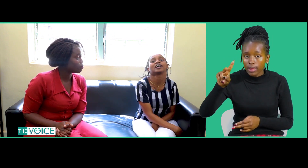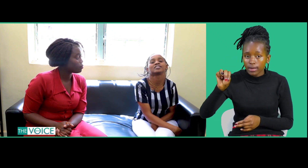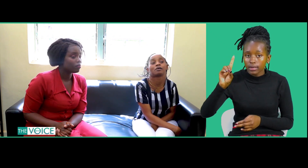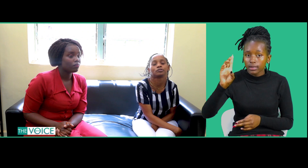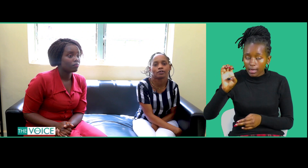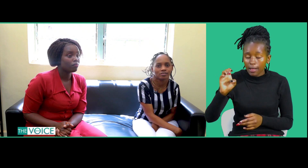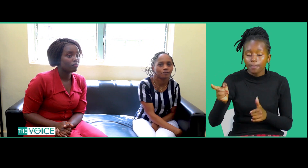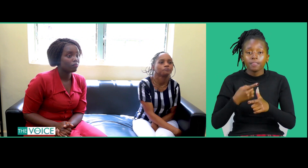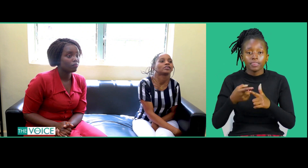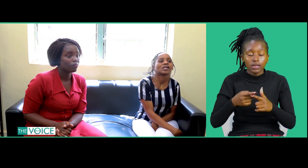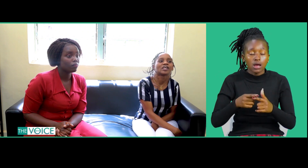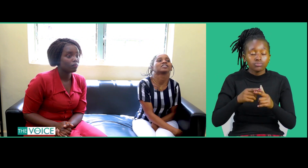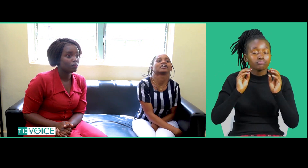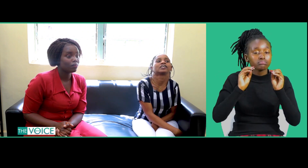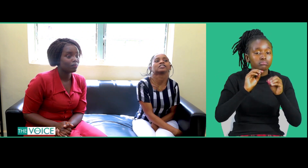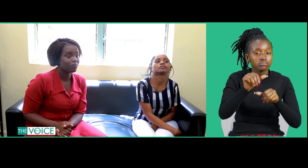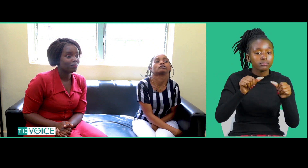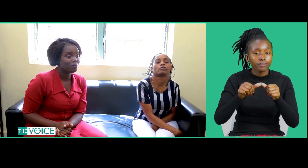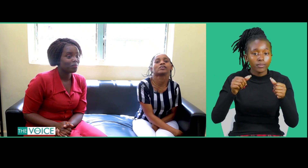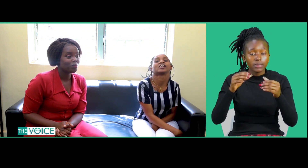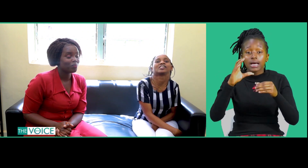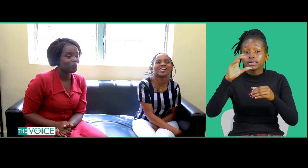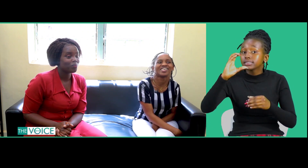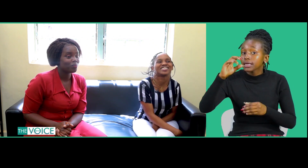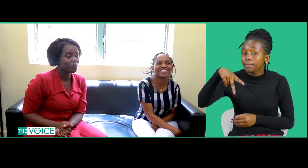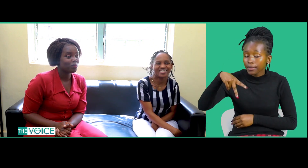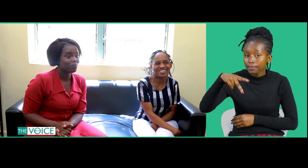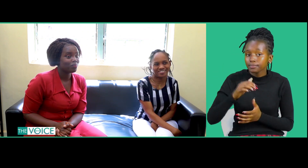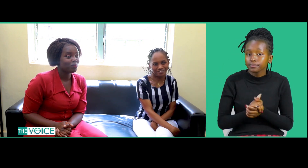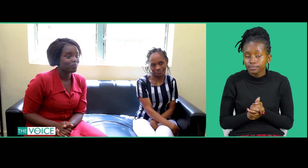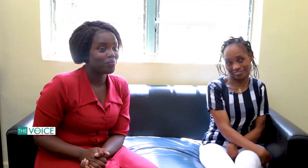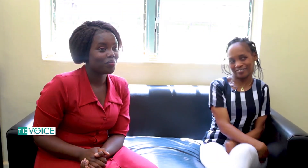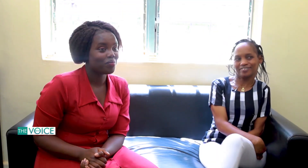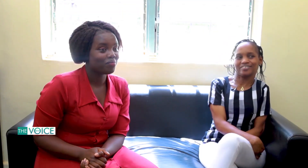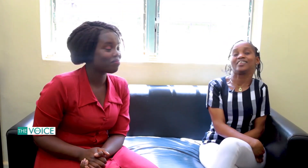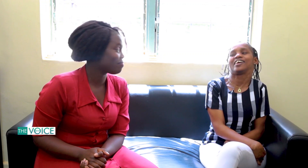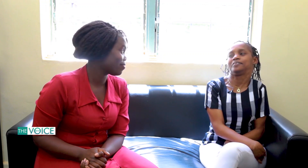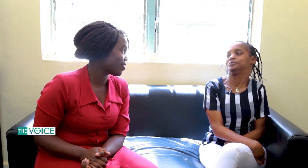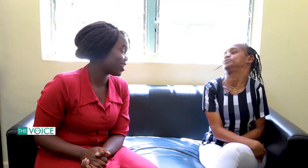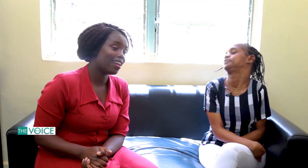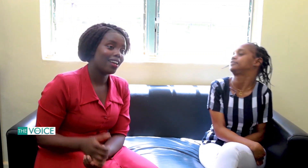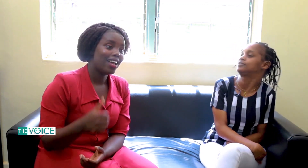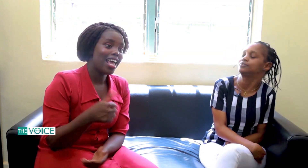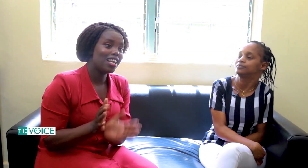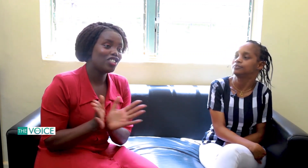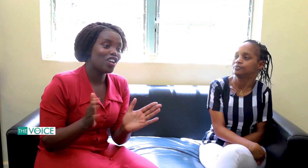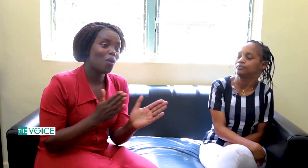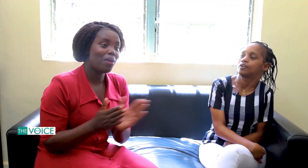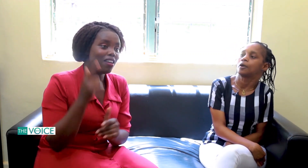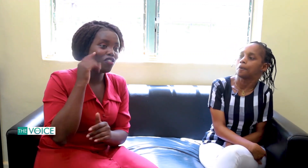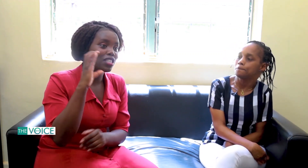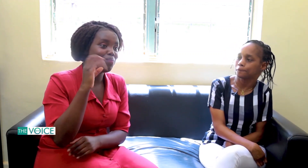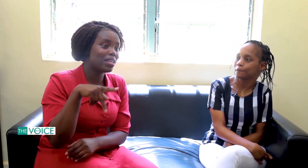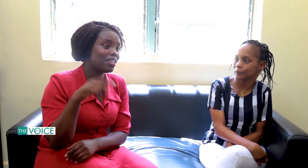stop the assumption. Let's get to know the realities. Yeah. Any